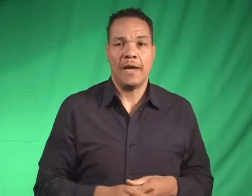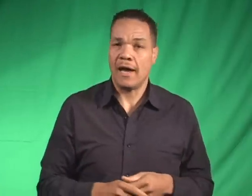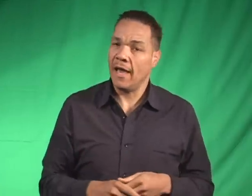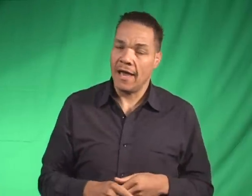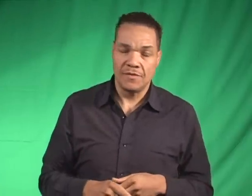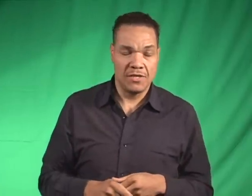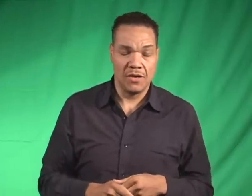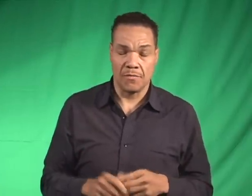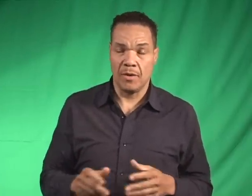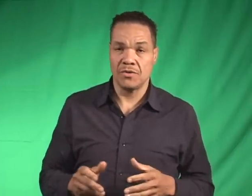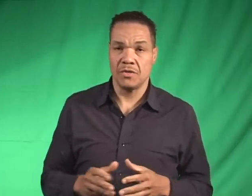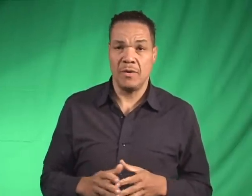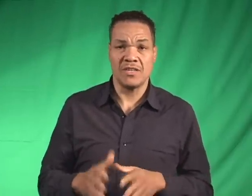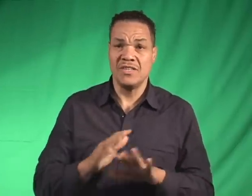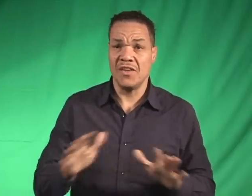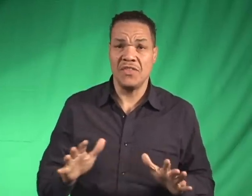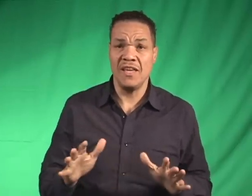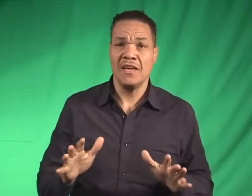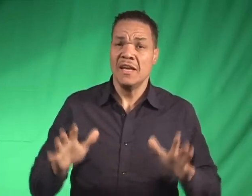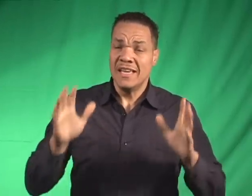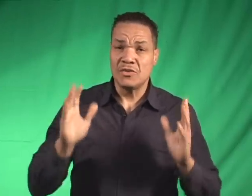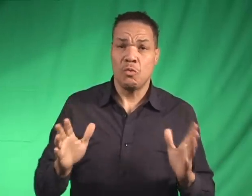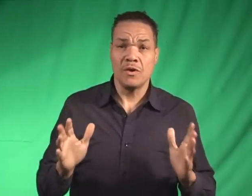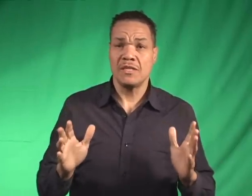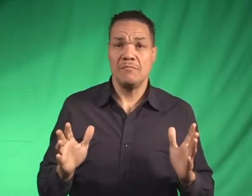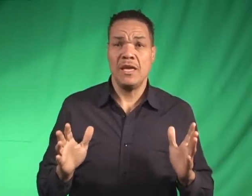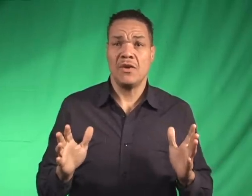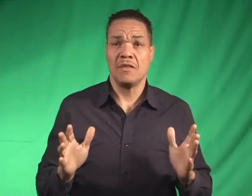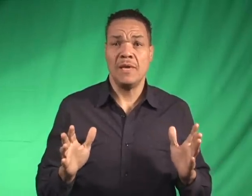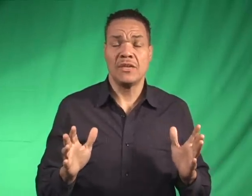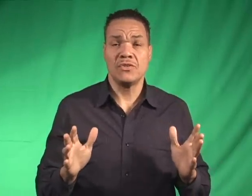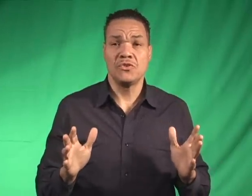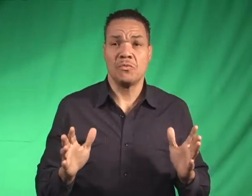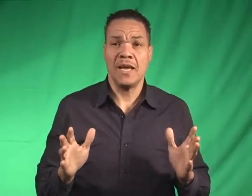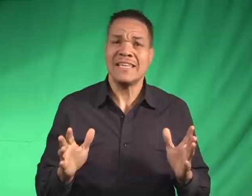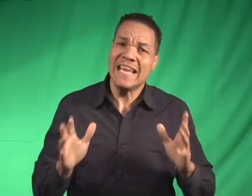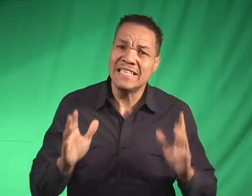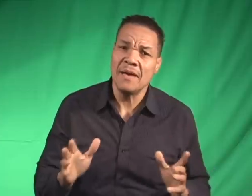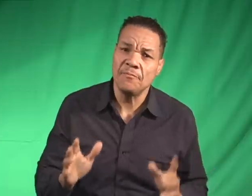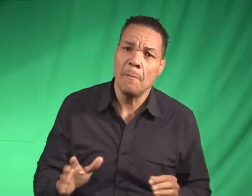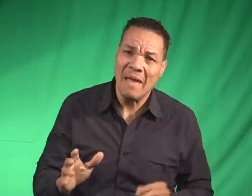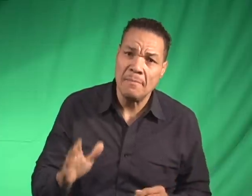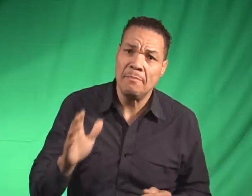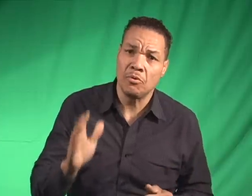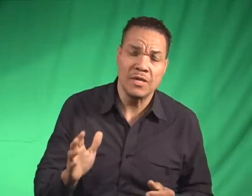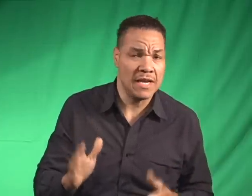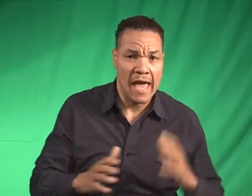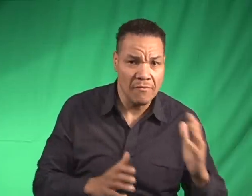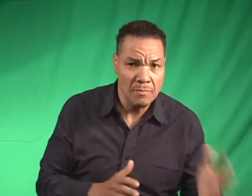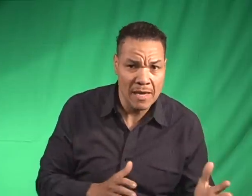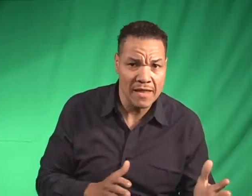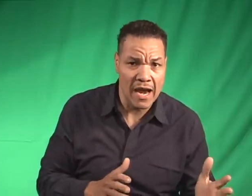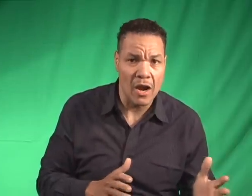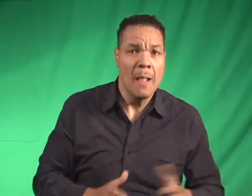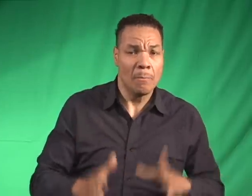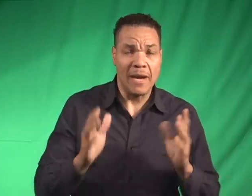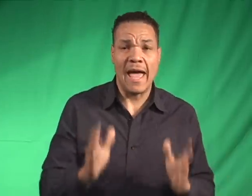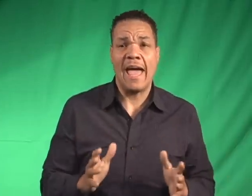I have to tell you, from personal experience, nothing is worse than being on the Big Azusa Ranch, except for maybe prison. I haven't been there, but I have